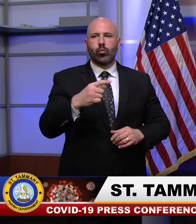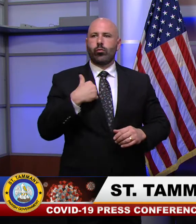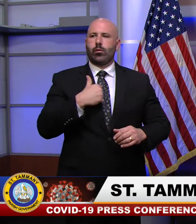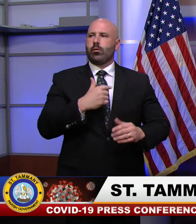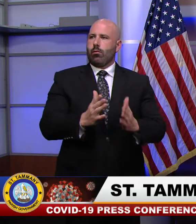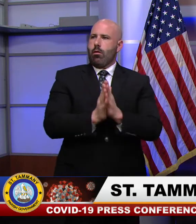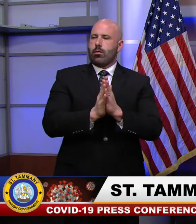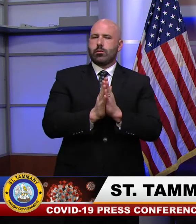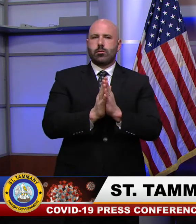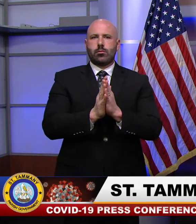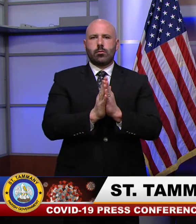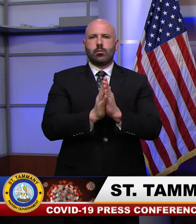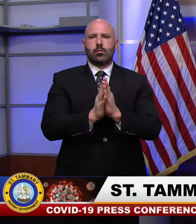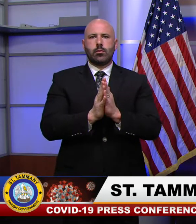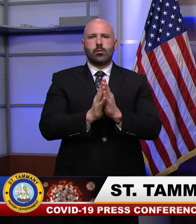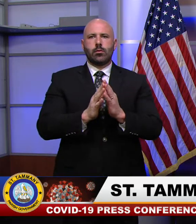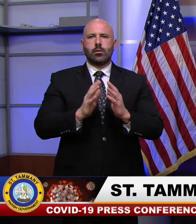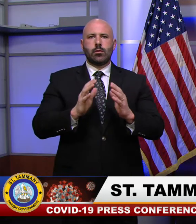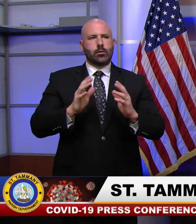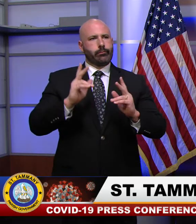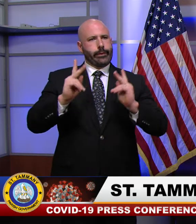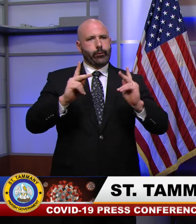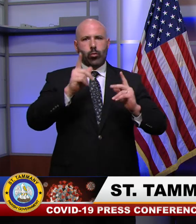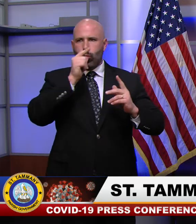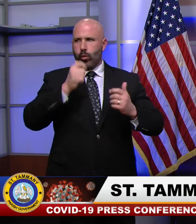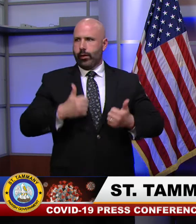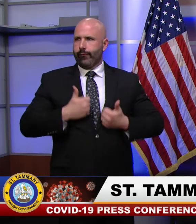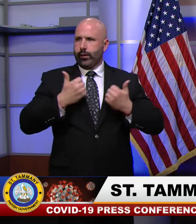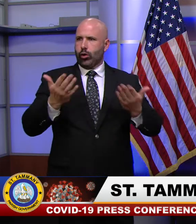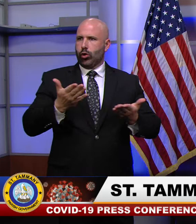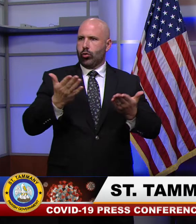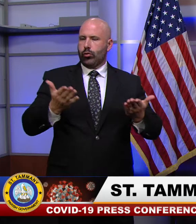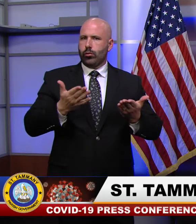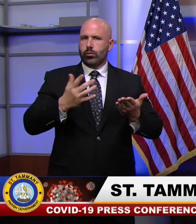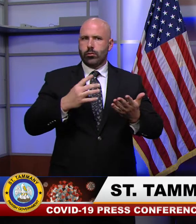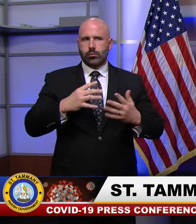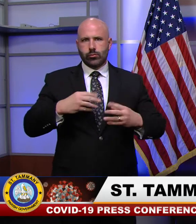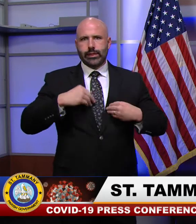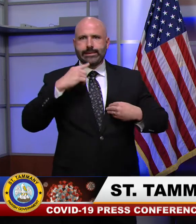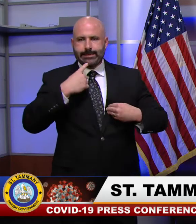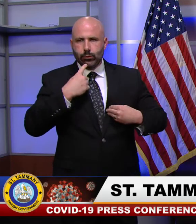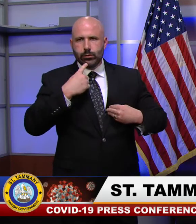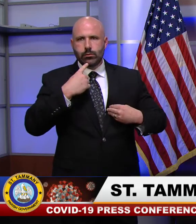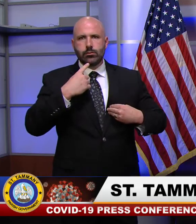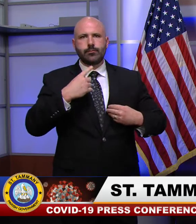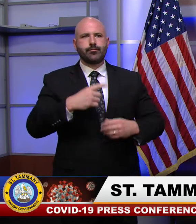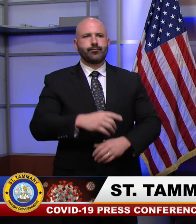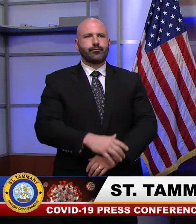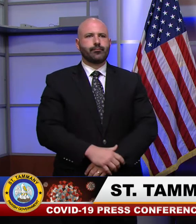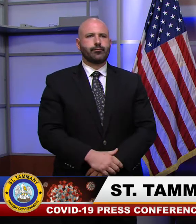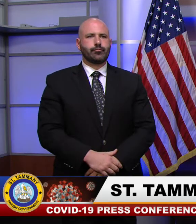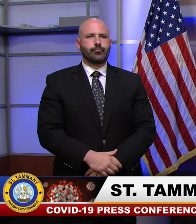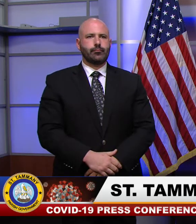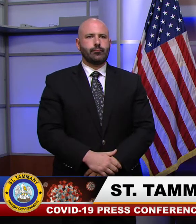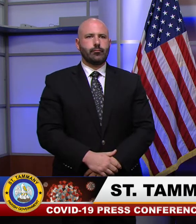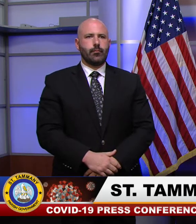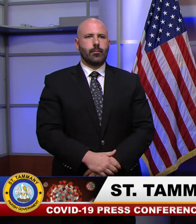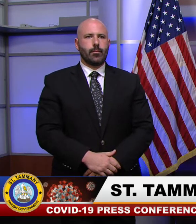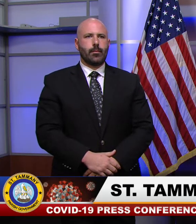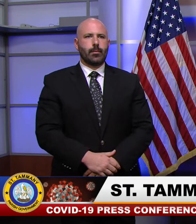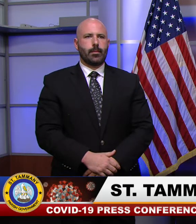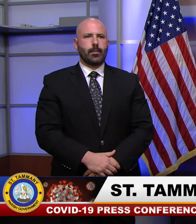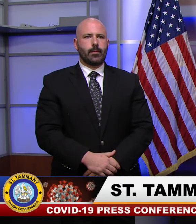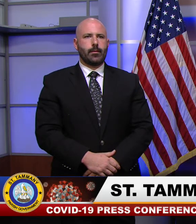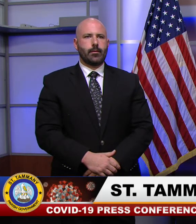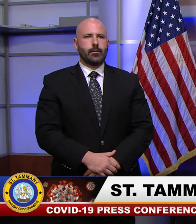citizens to take this a little bit more seriously and contribute to flattening the